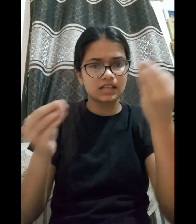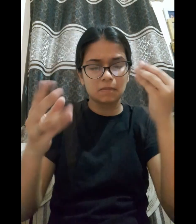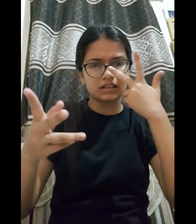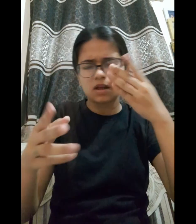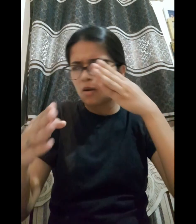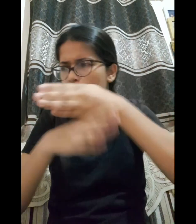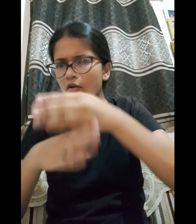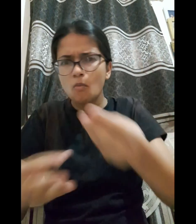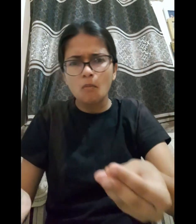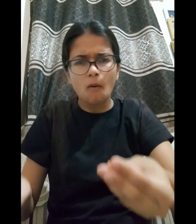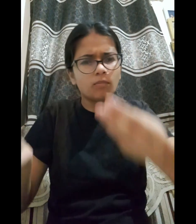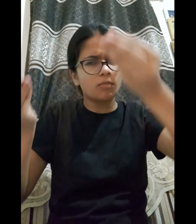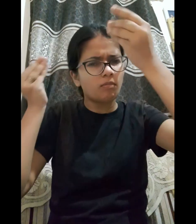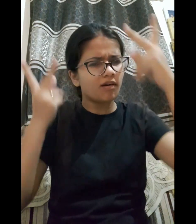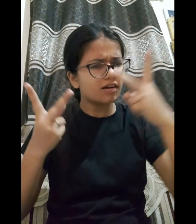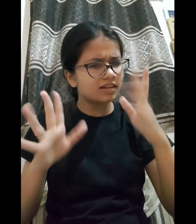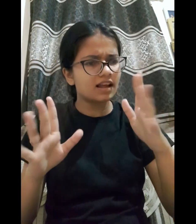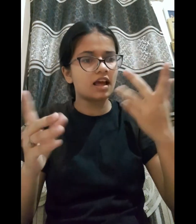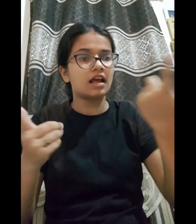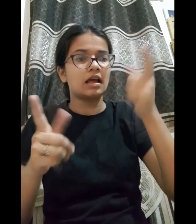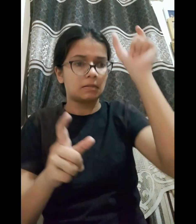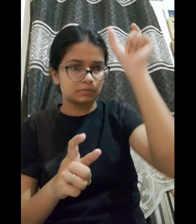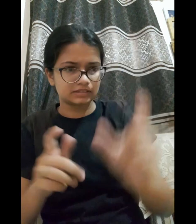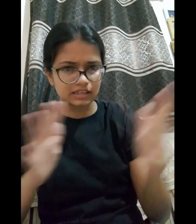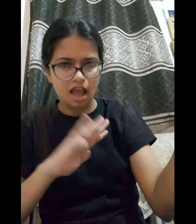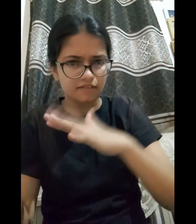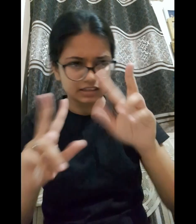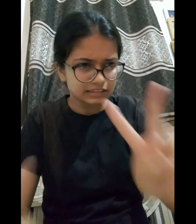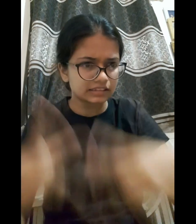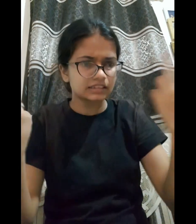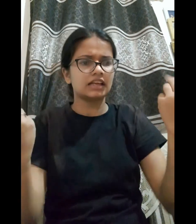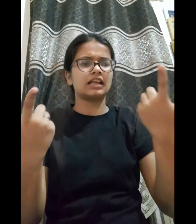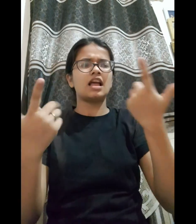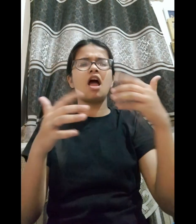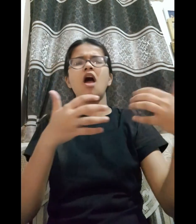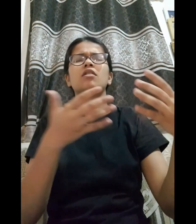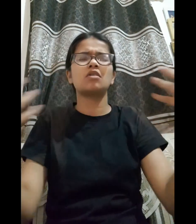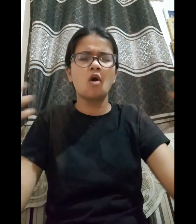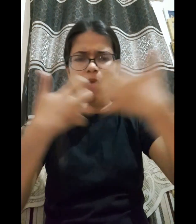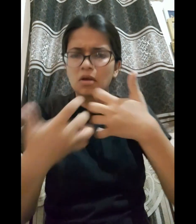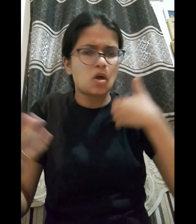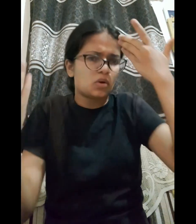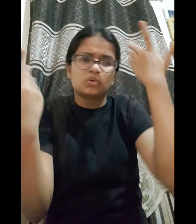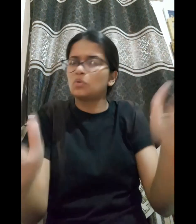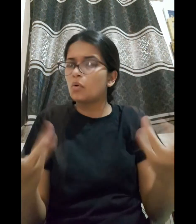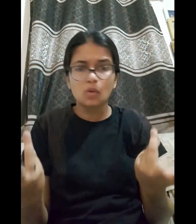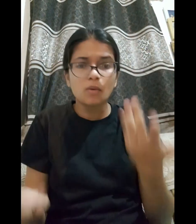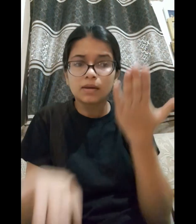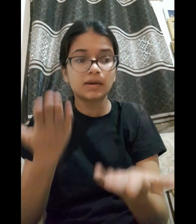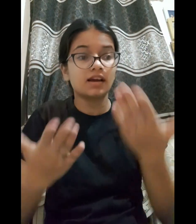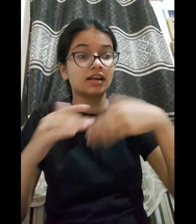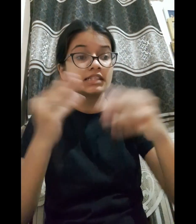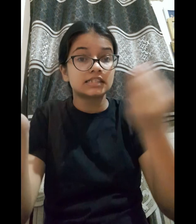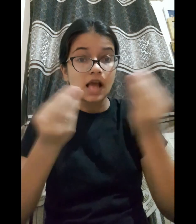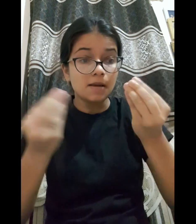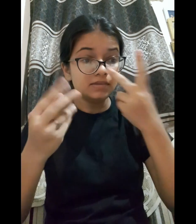the others. Probably there is genetic predilection, probably there are environmental factors, probably there is a combination, we still don't know. But the fact remains, some are